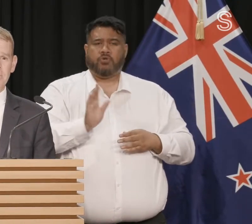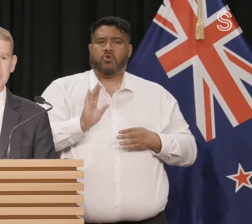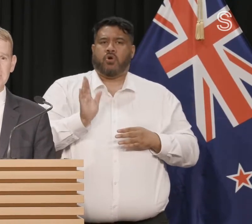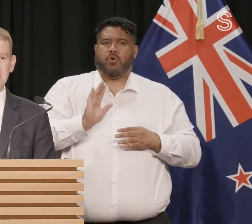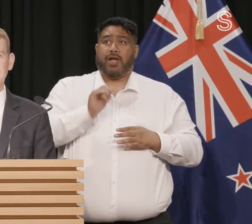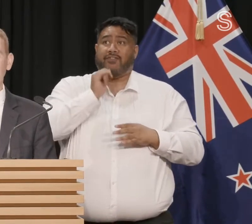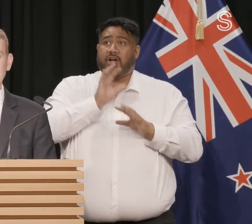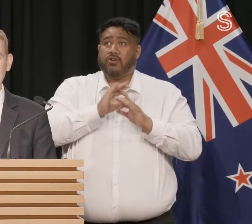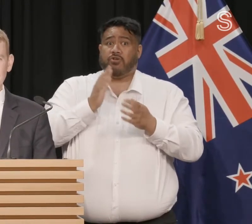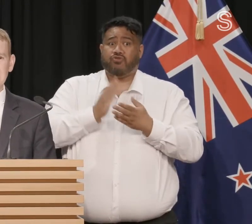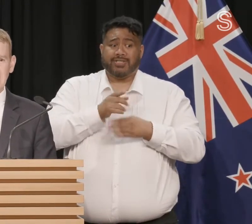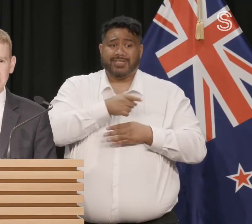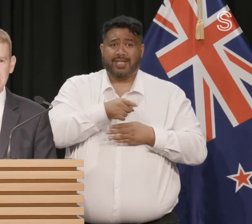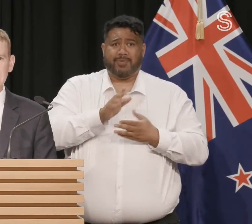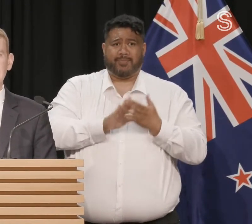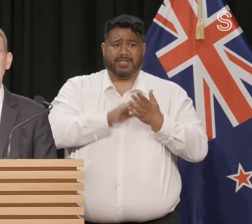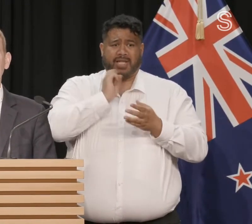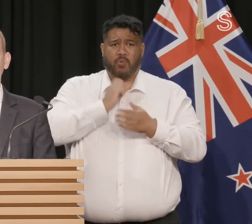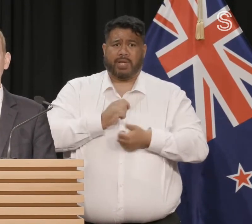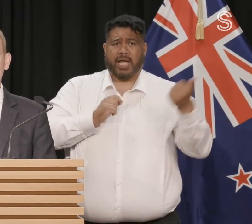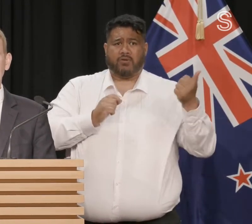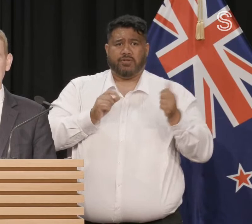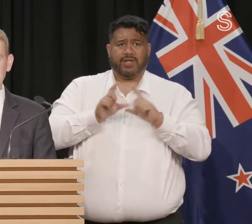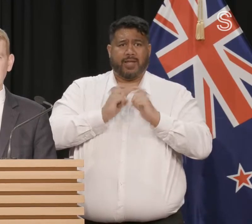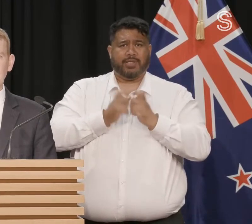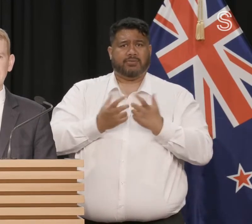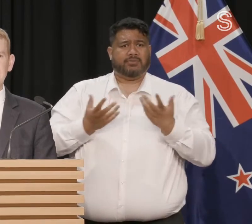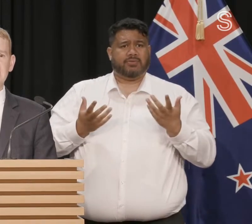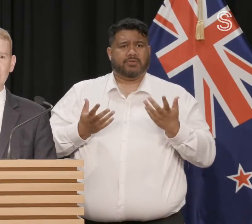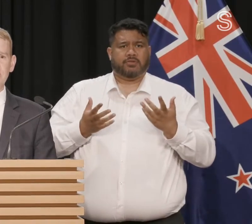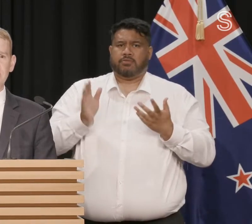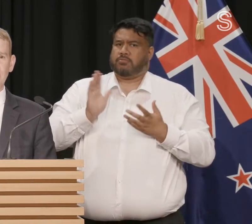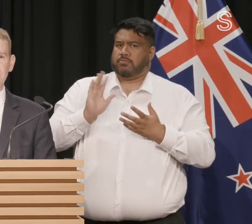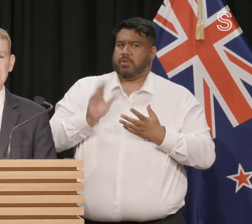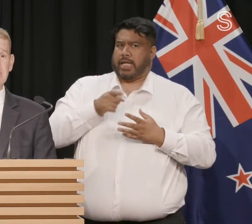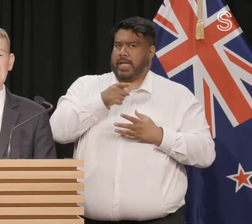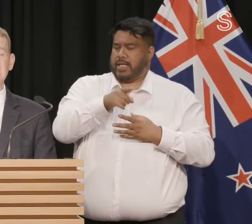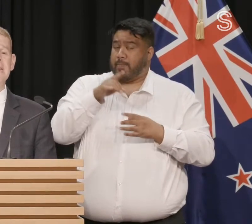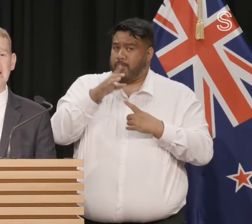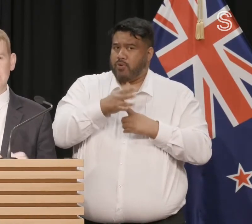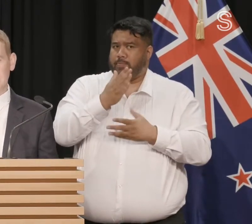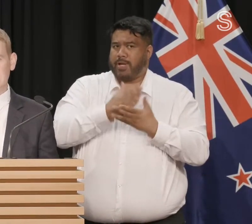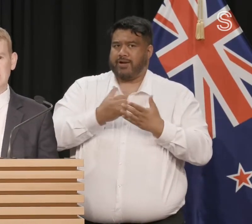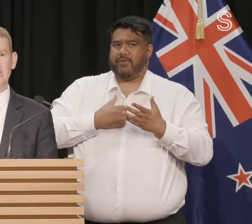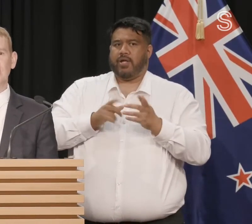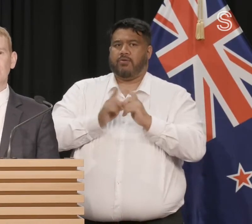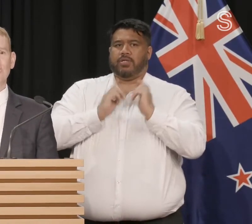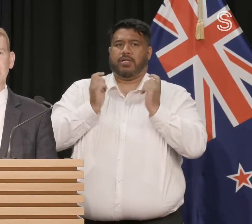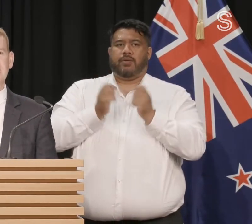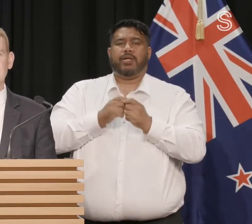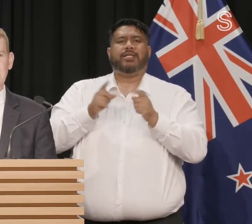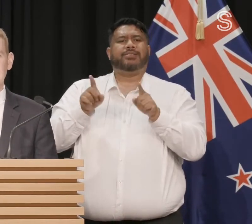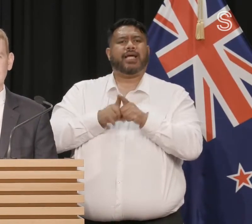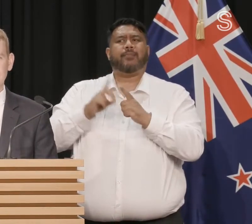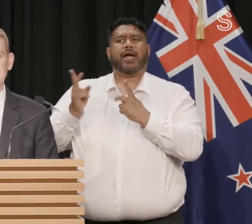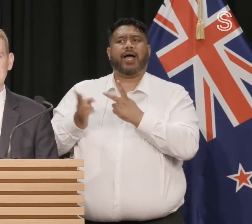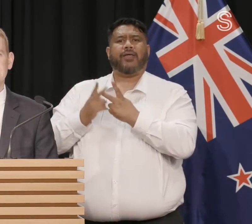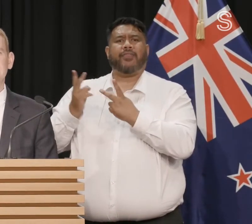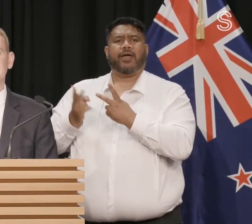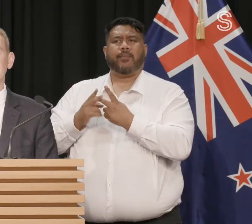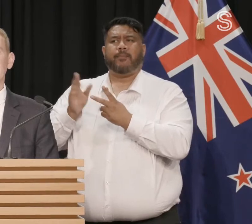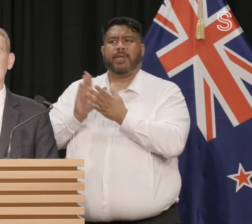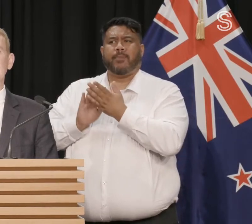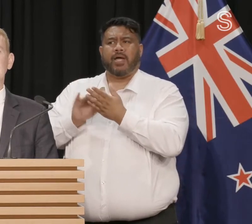have full confidence in them, they wouldn't still be in the cabinet. He is absolutely an integral member of our team, as are the other ministers whose rankings may have